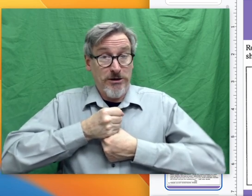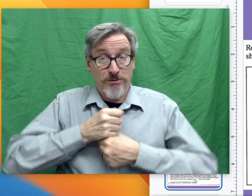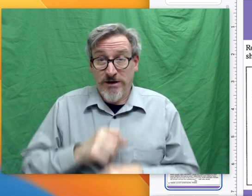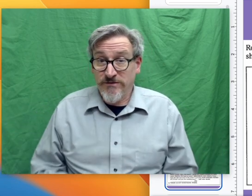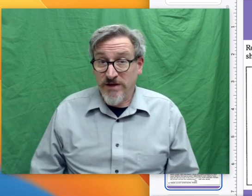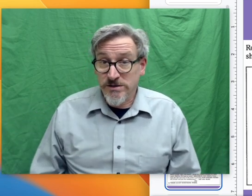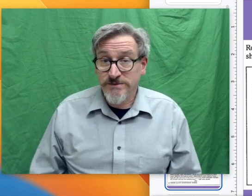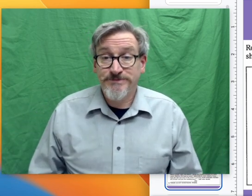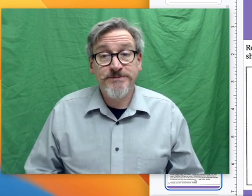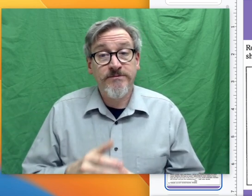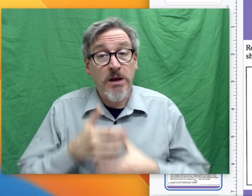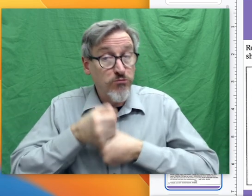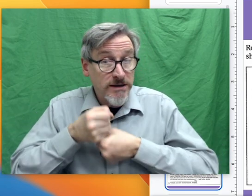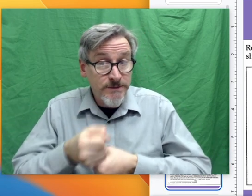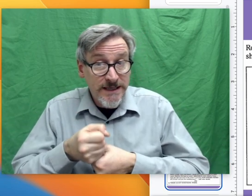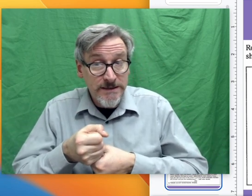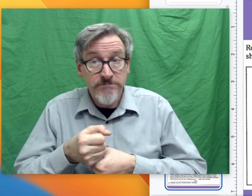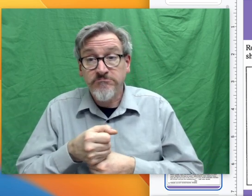carrying flowers.